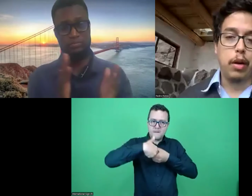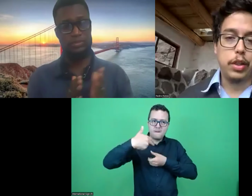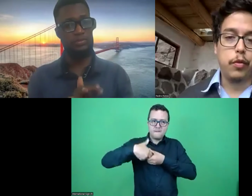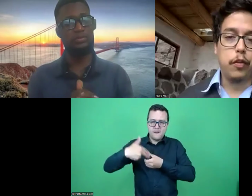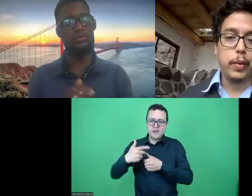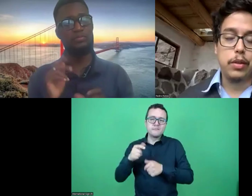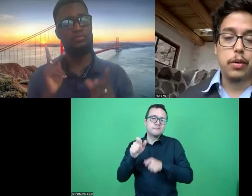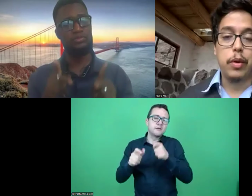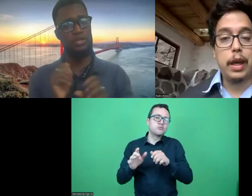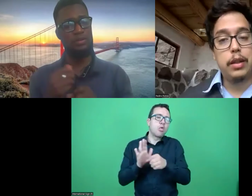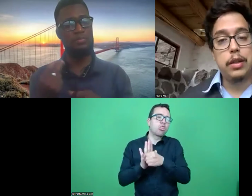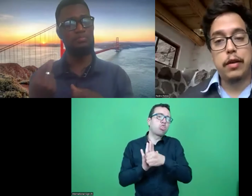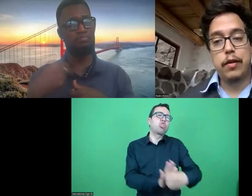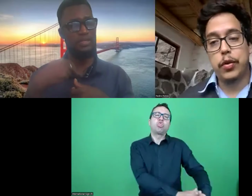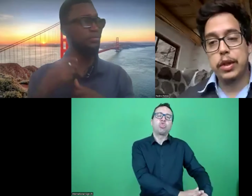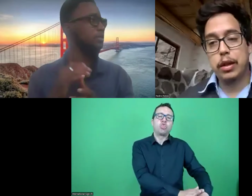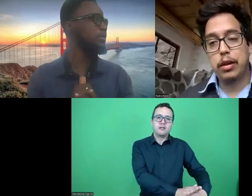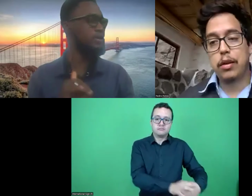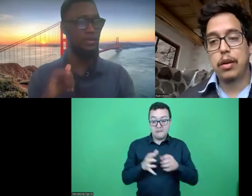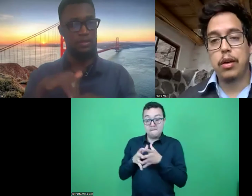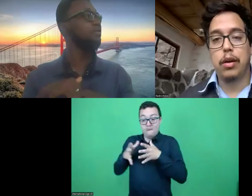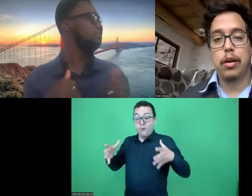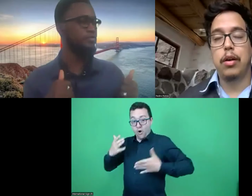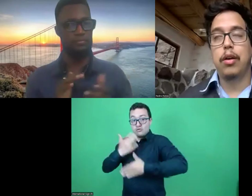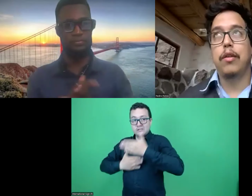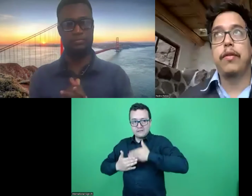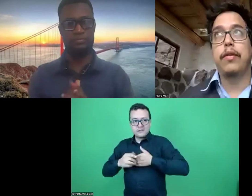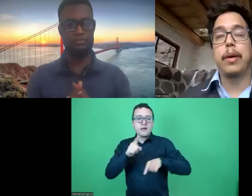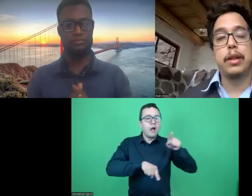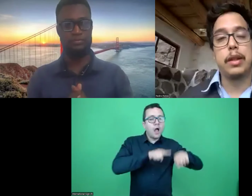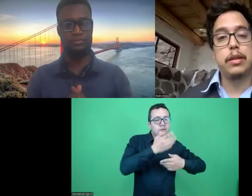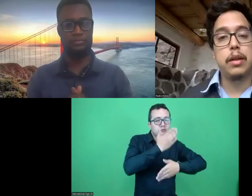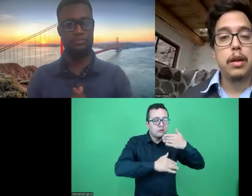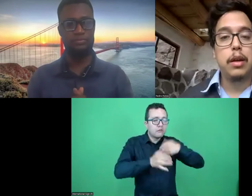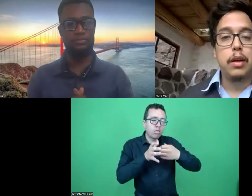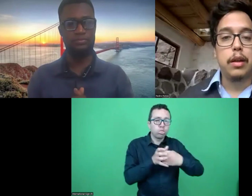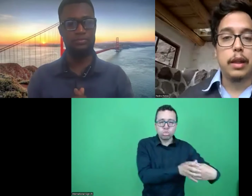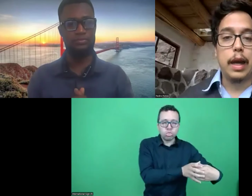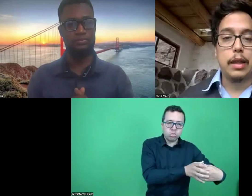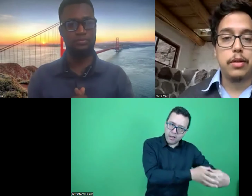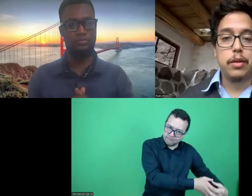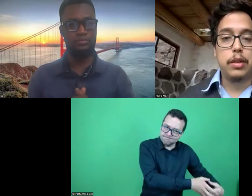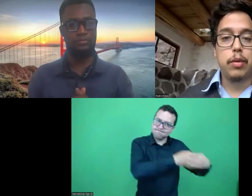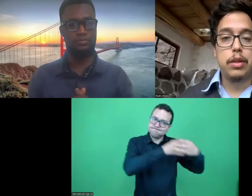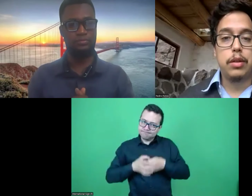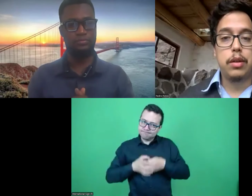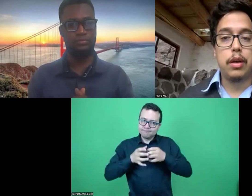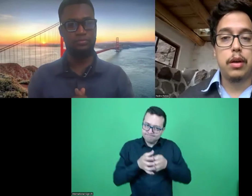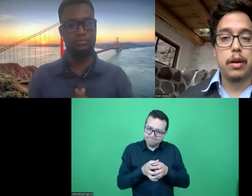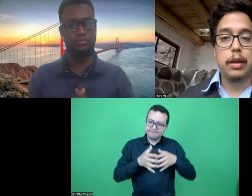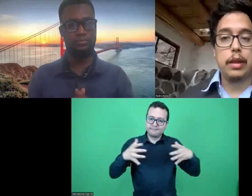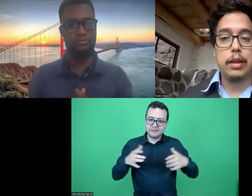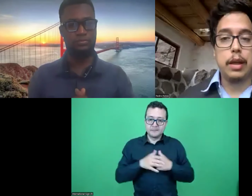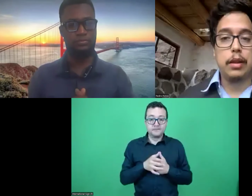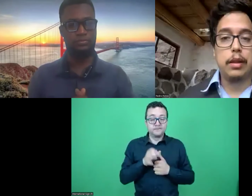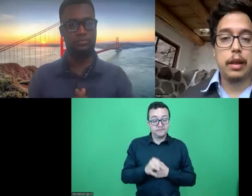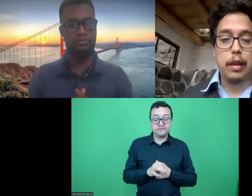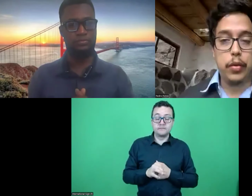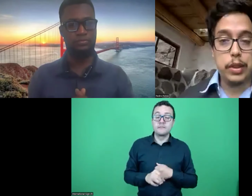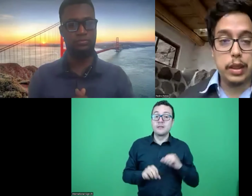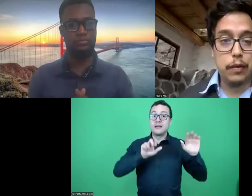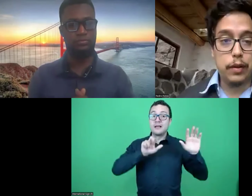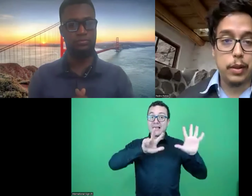the larger movement. So 87% of the grantees that answered this question, they said